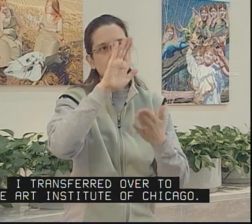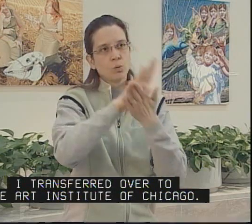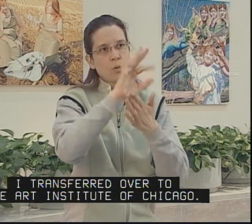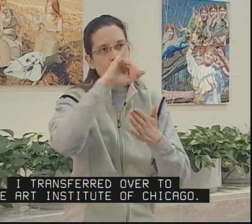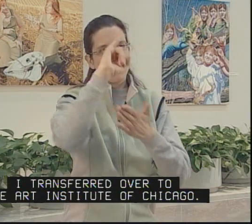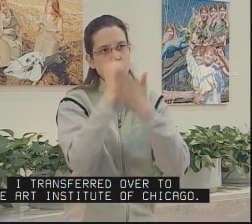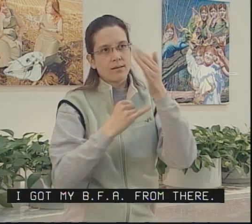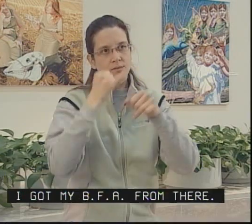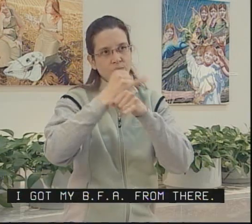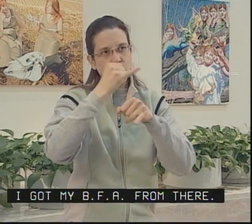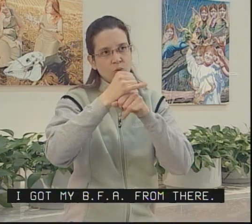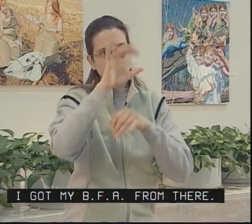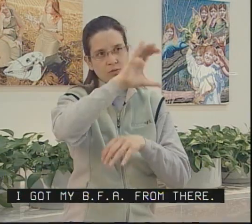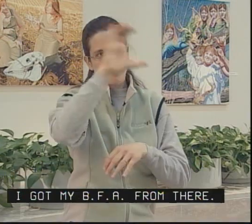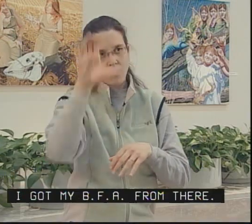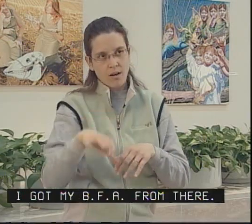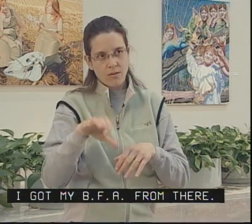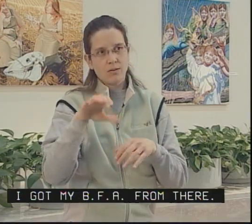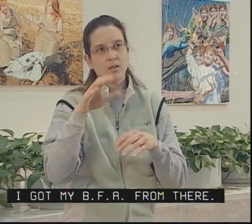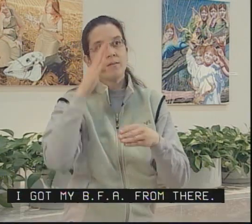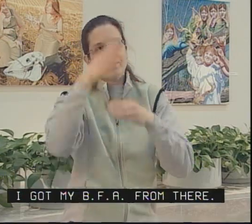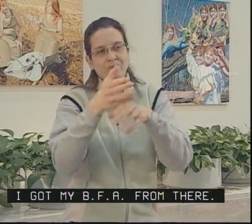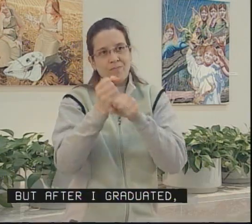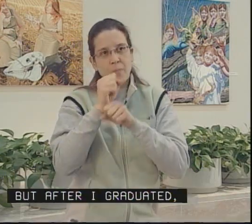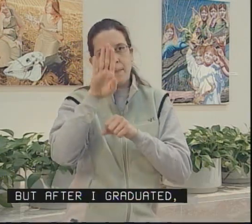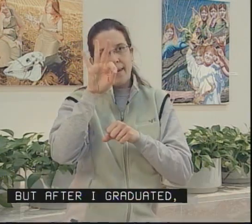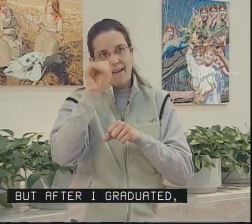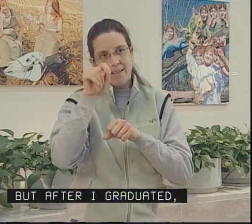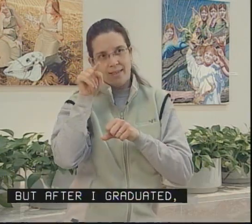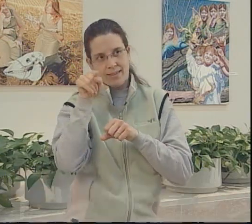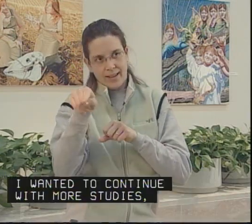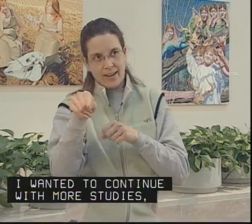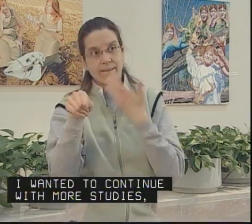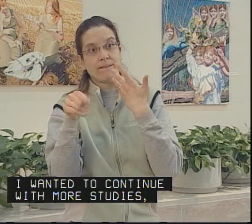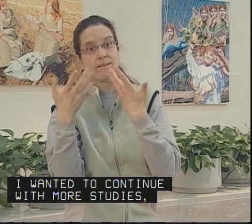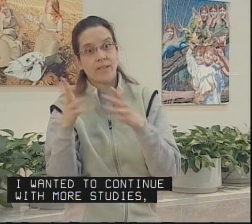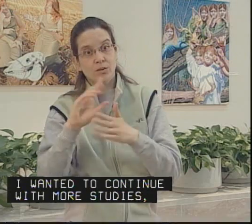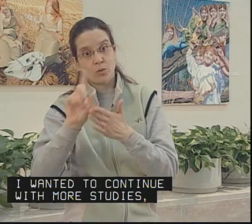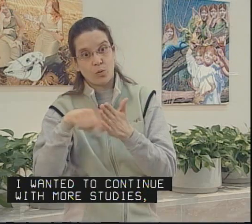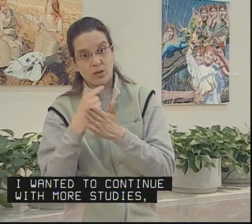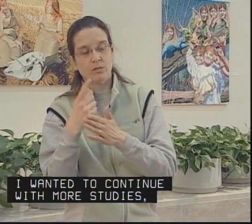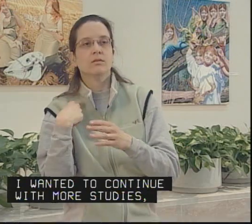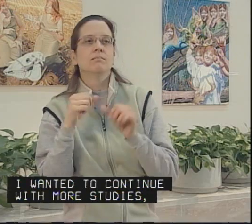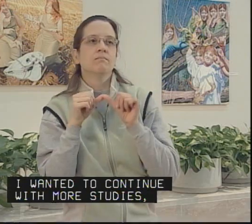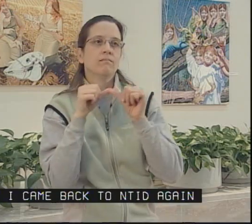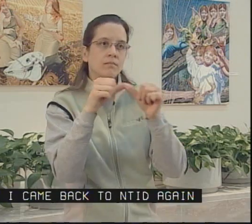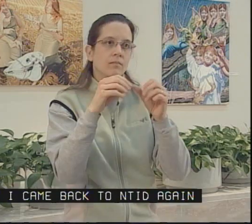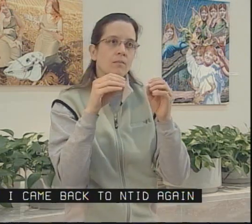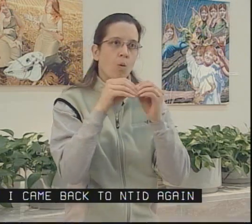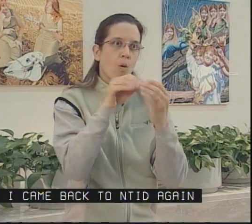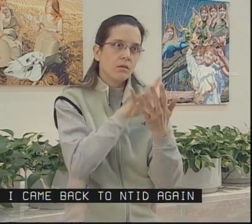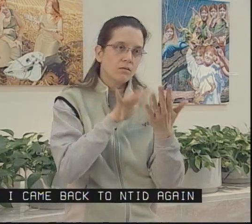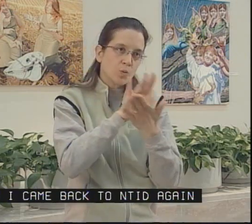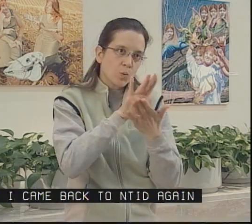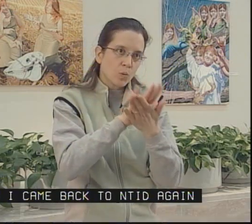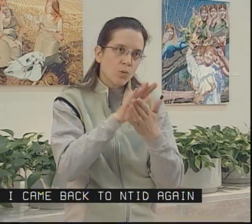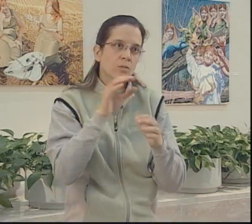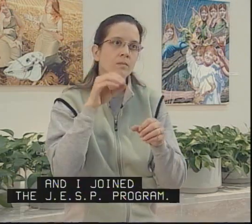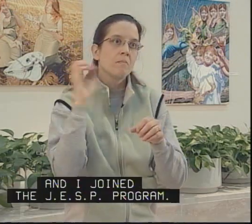Chicago. I got my BFA from there, but after I graduated, I wanted to continue with more studies. So I came back to NTID again, and I